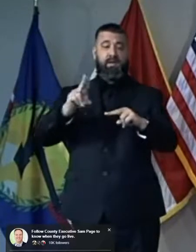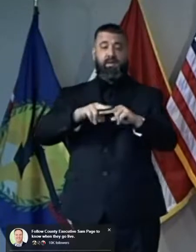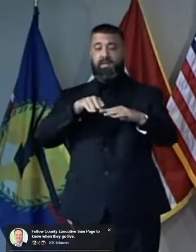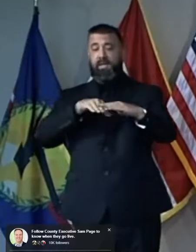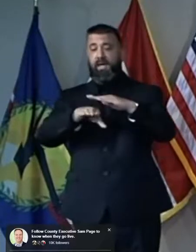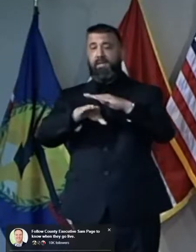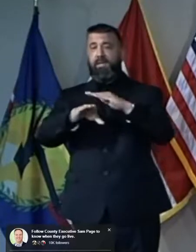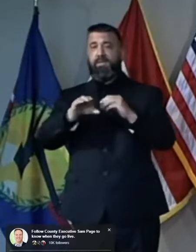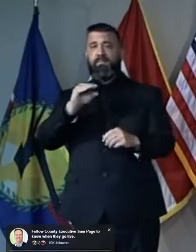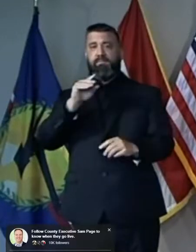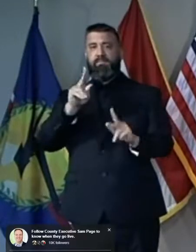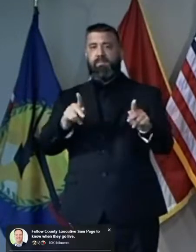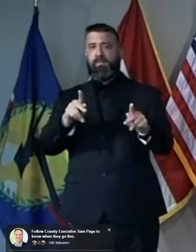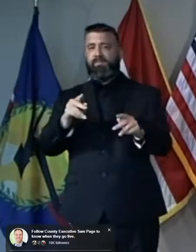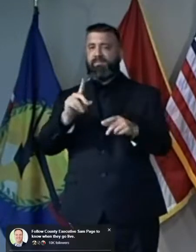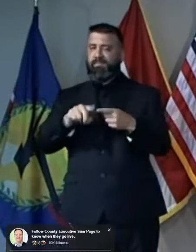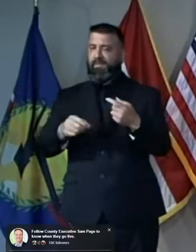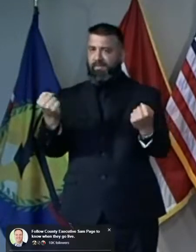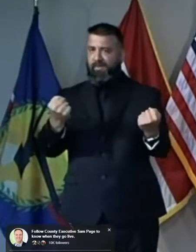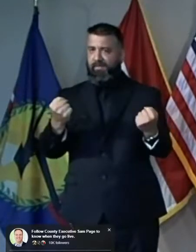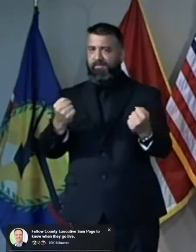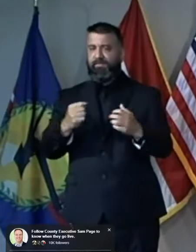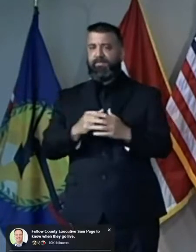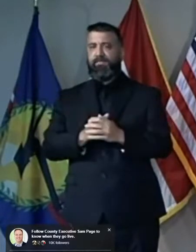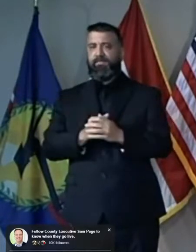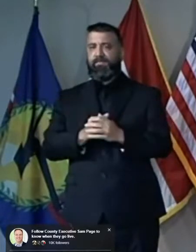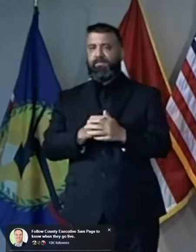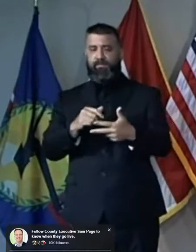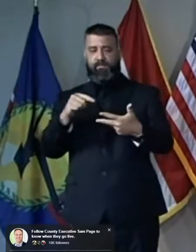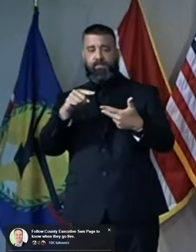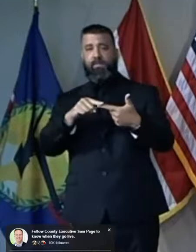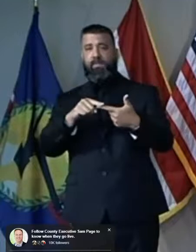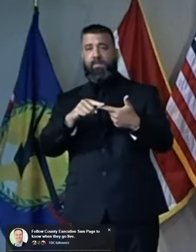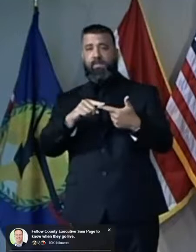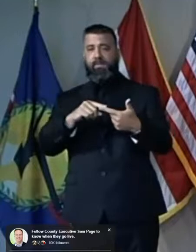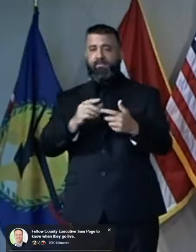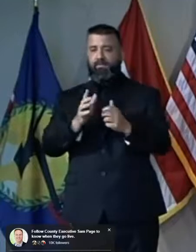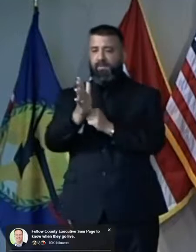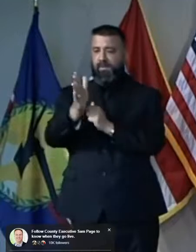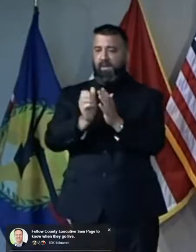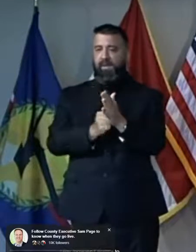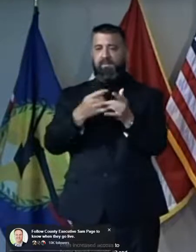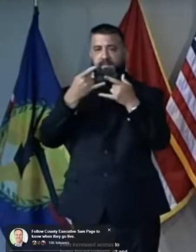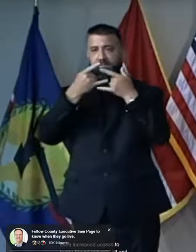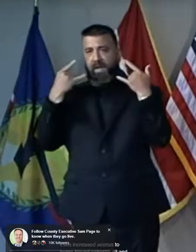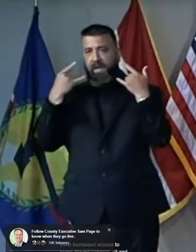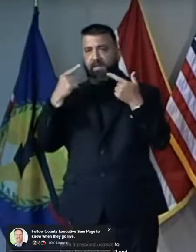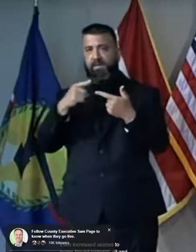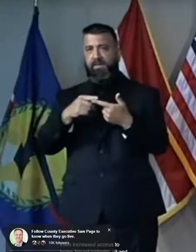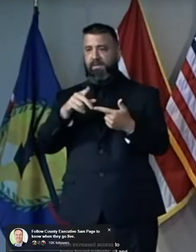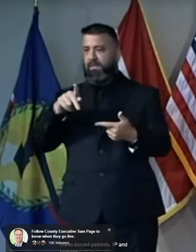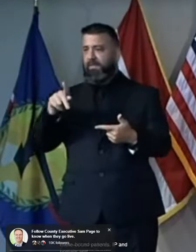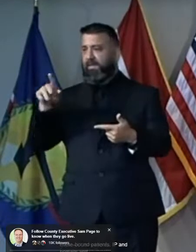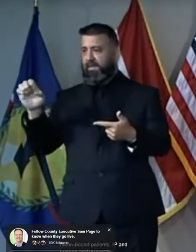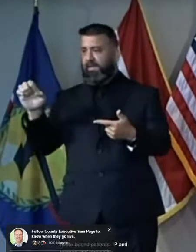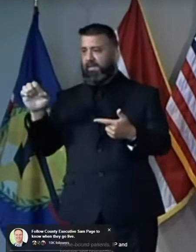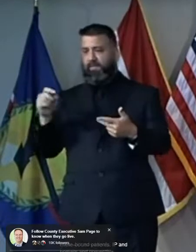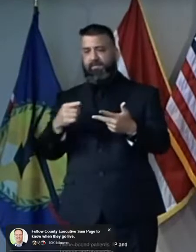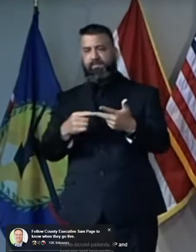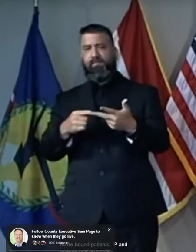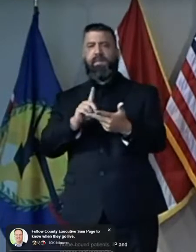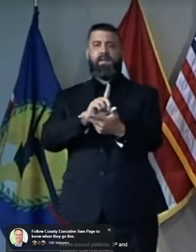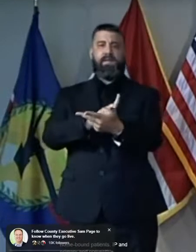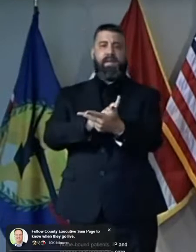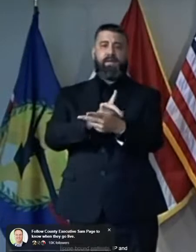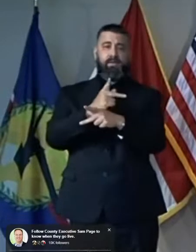to homebound patients. They identified PPE and supplies, primary and preventative care such as dental care